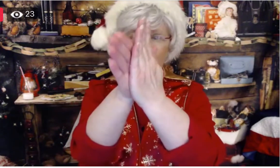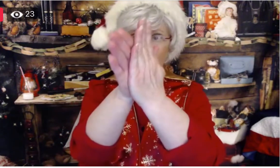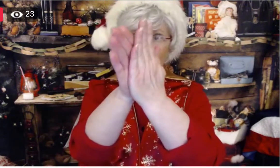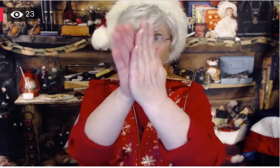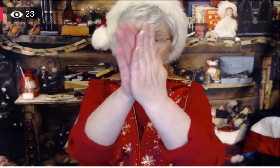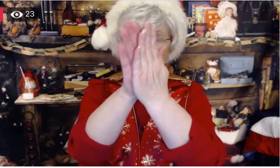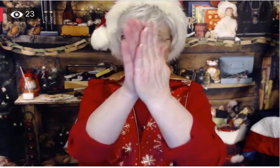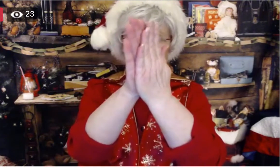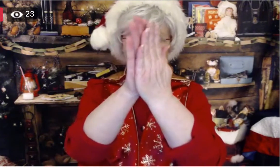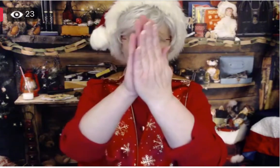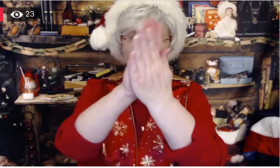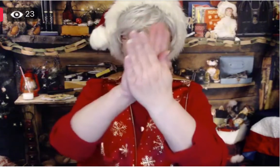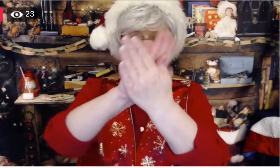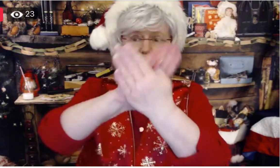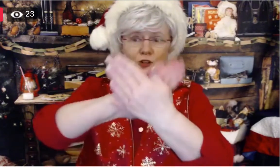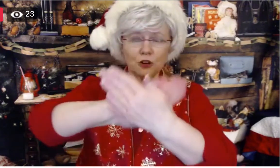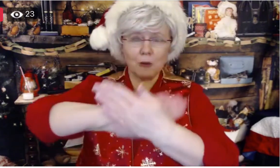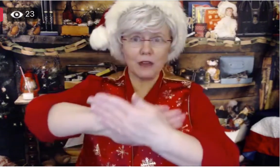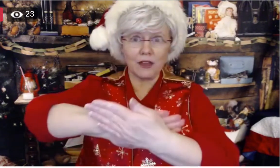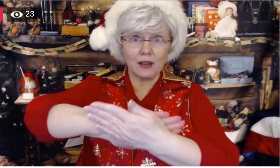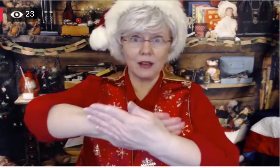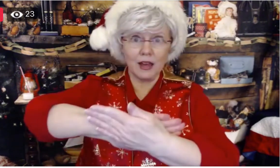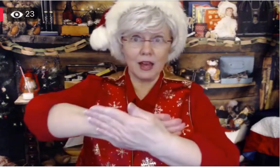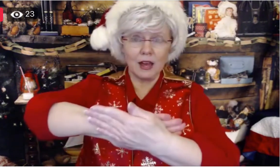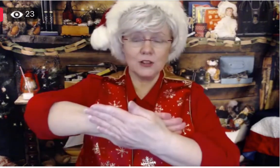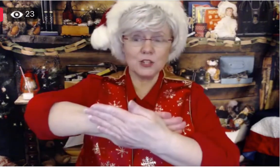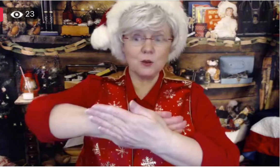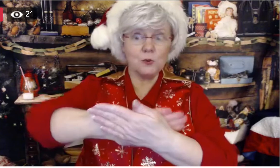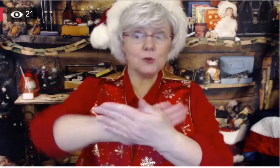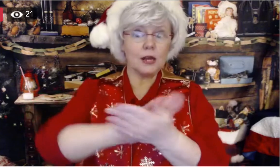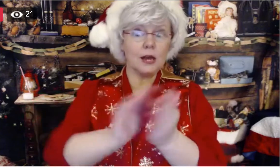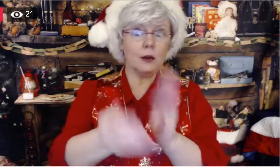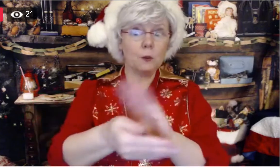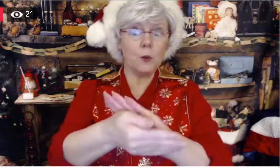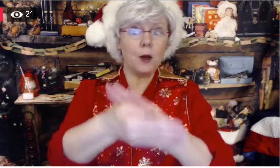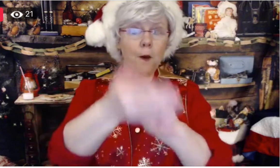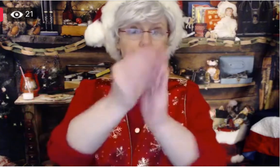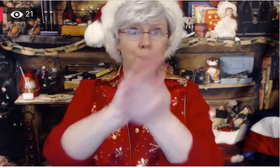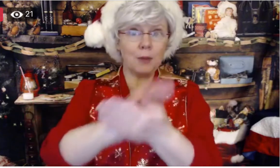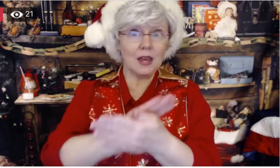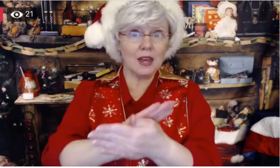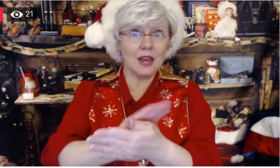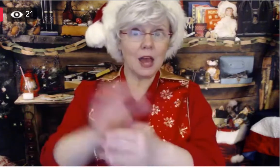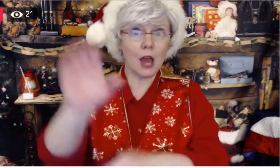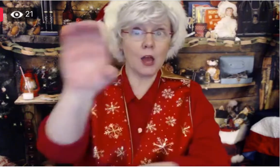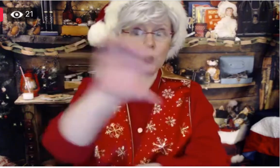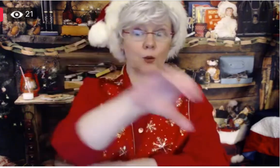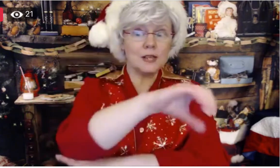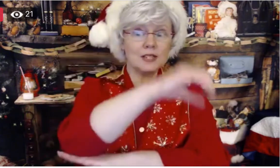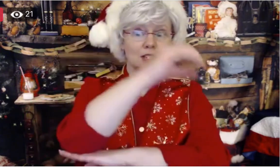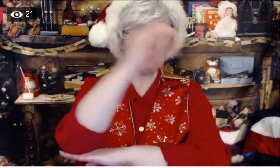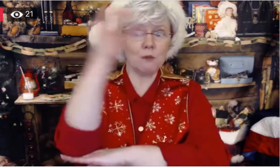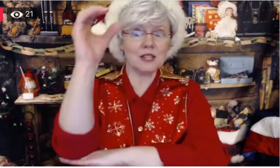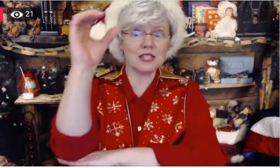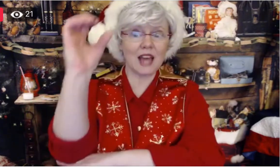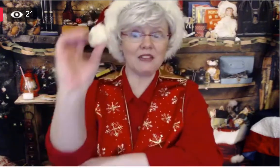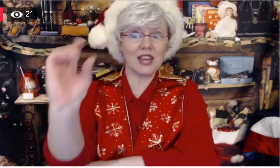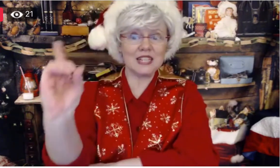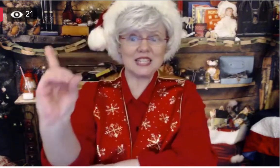them. Like you're in a mirror and you turn them like that. Soon it will be Christmas. And then